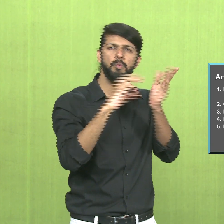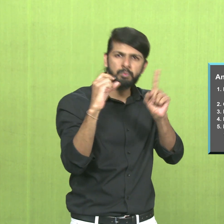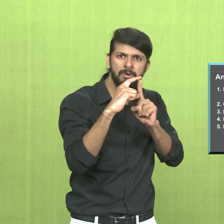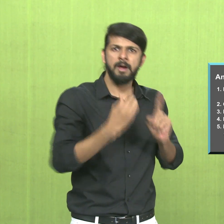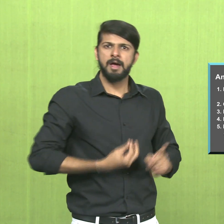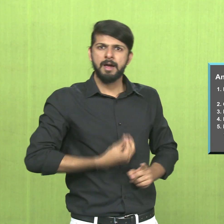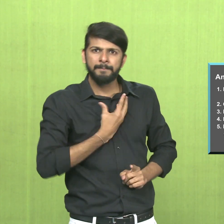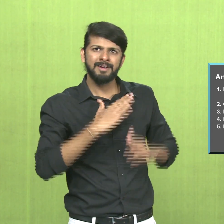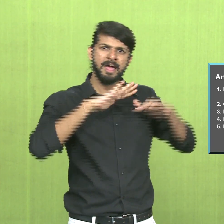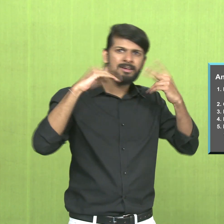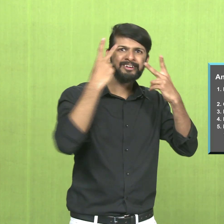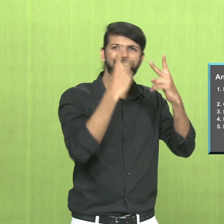Muse means a source of inspiration.